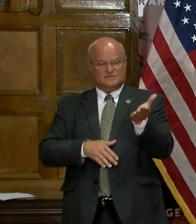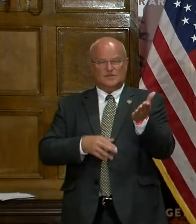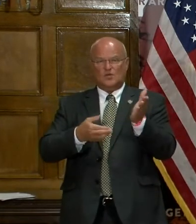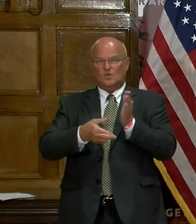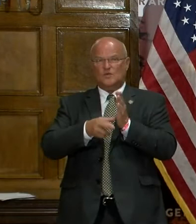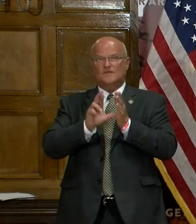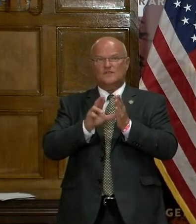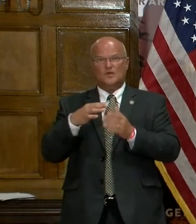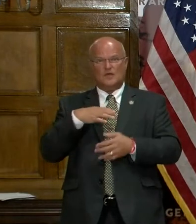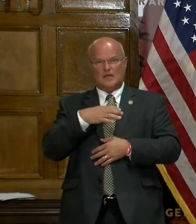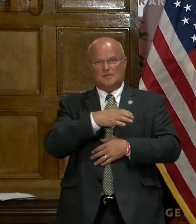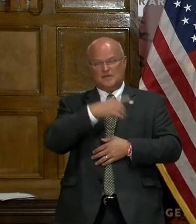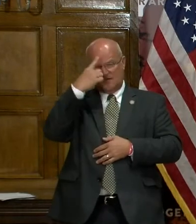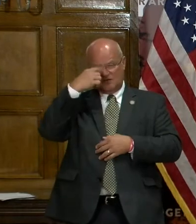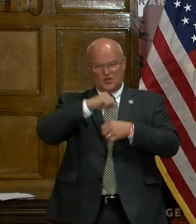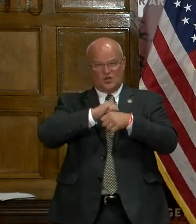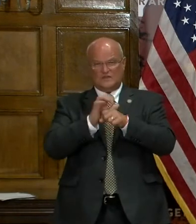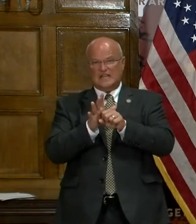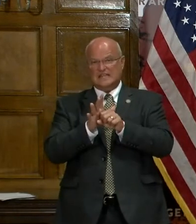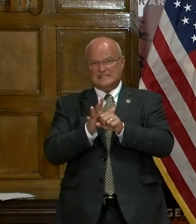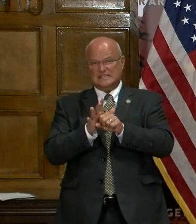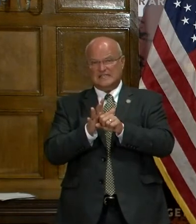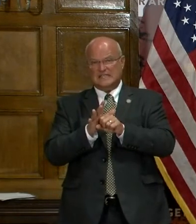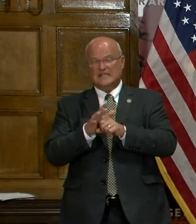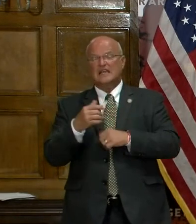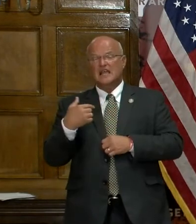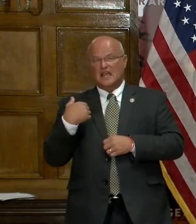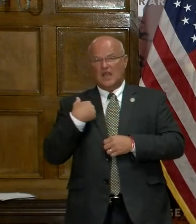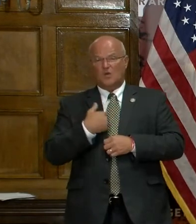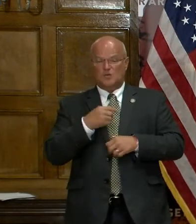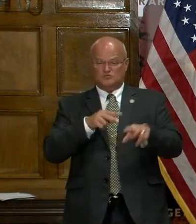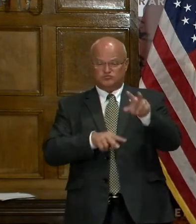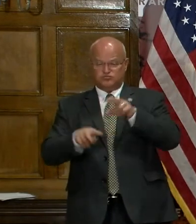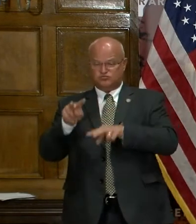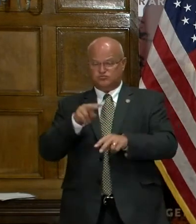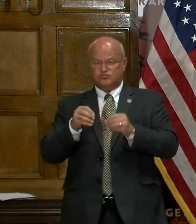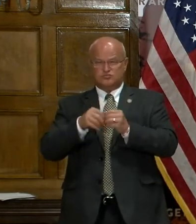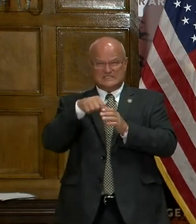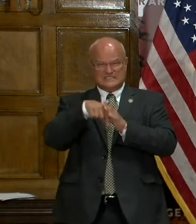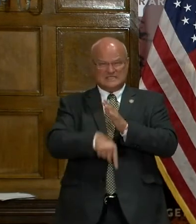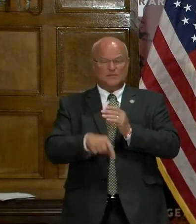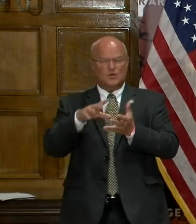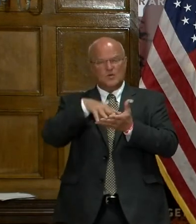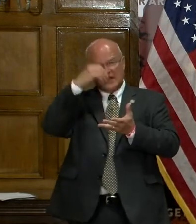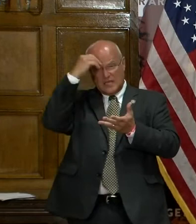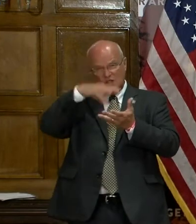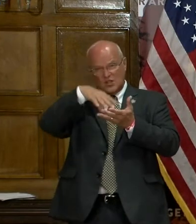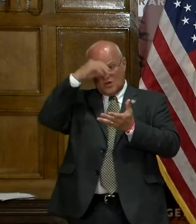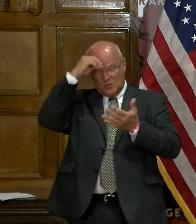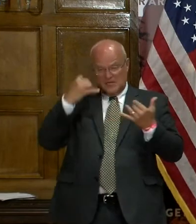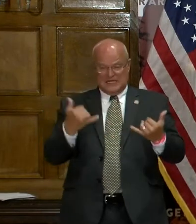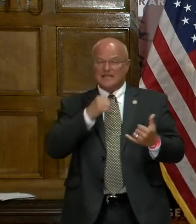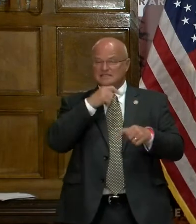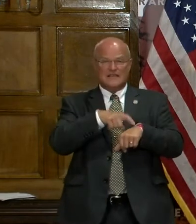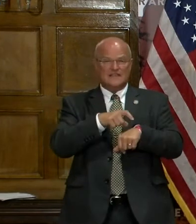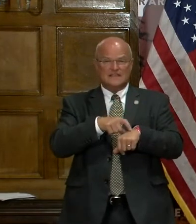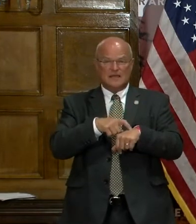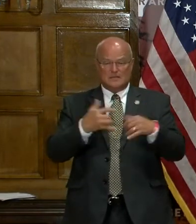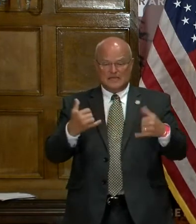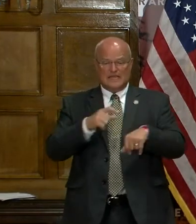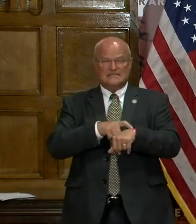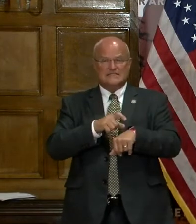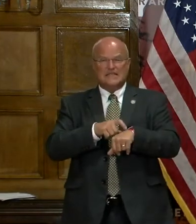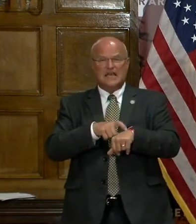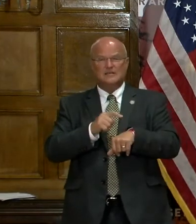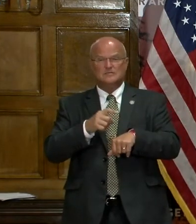review commission for COVID-19, and we're going to look at that more deeply so we can learn from it. But now's not the time. Now's the time